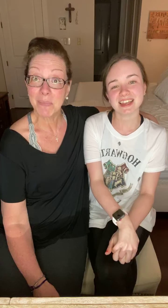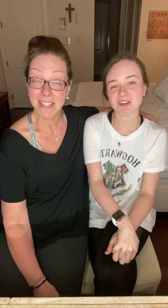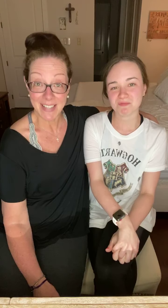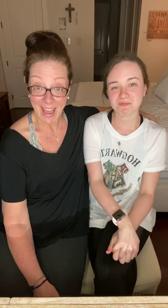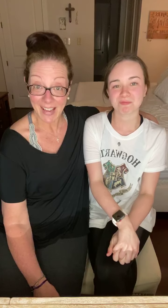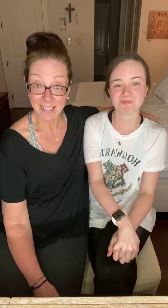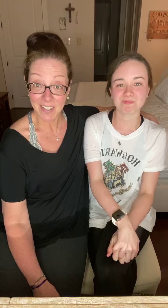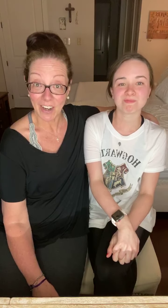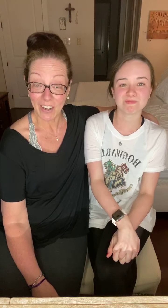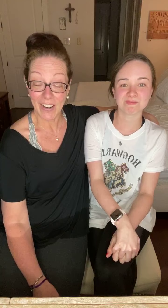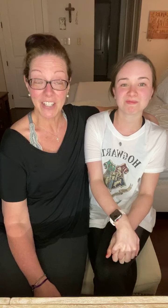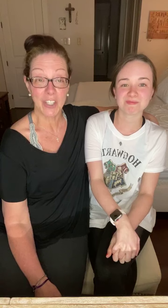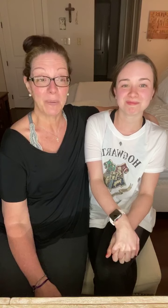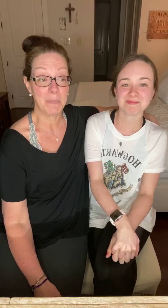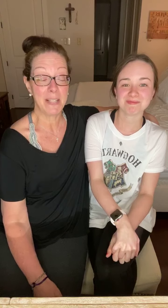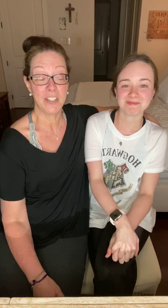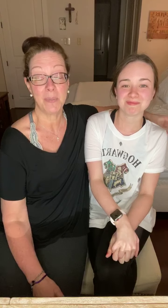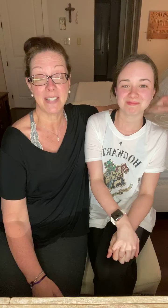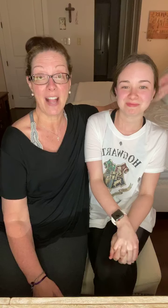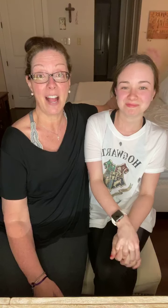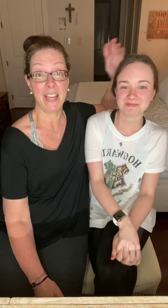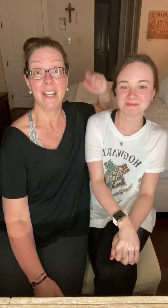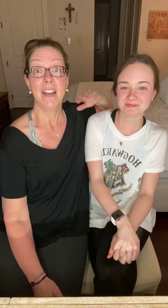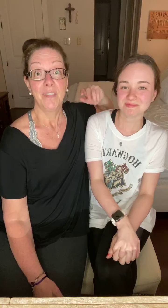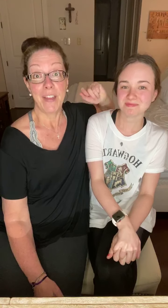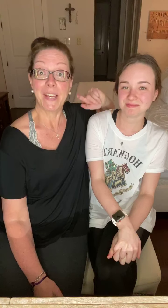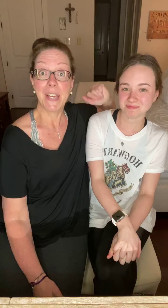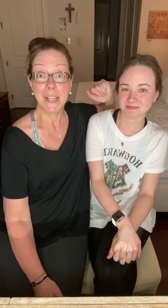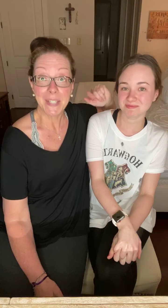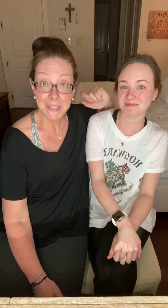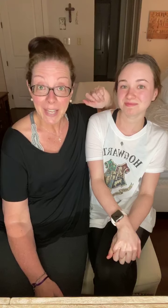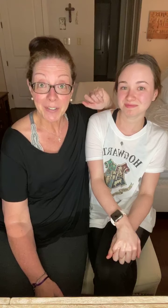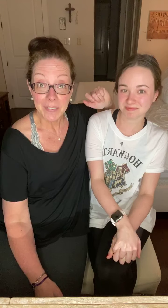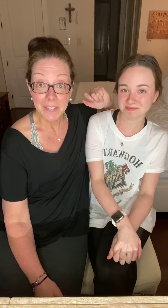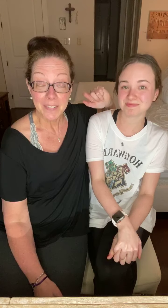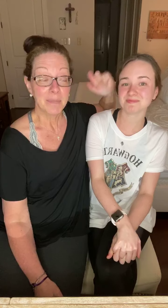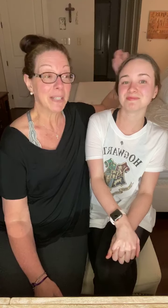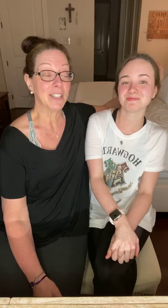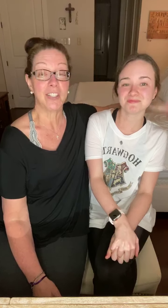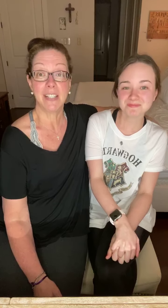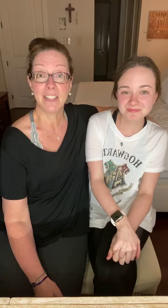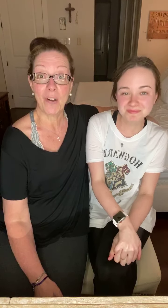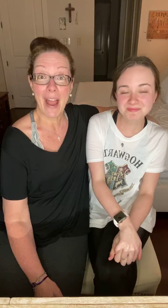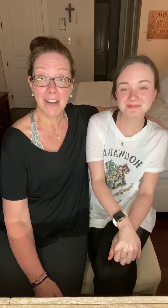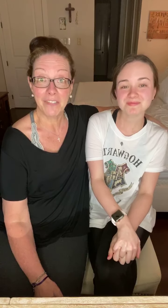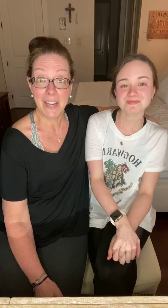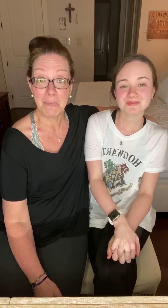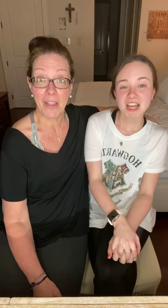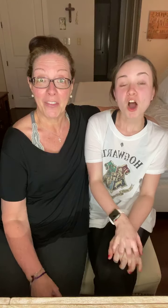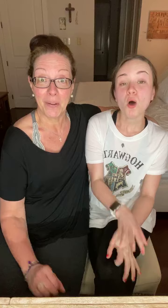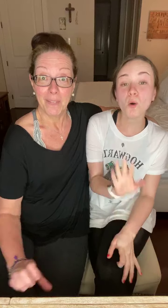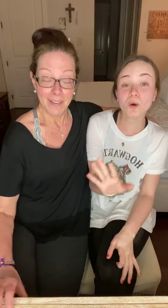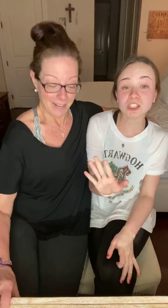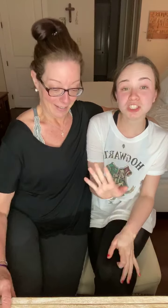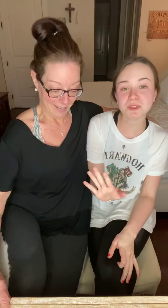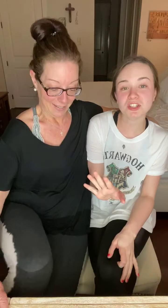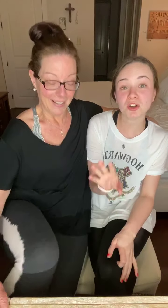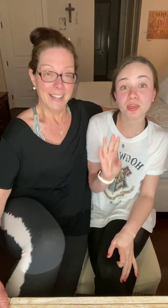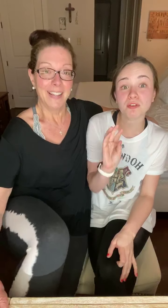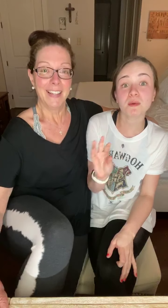sass to her and she would be, she would sign, Vanna, can I get a letter? Because she'd get so aggravated with you. Or she would start throwing